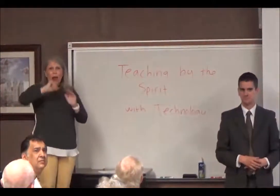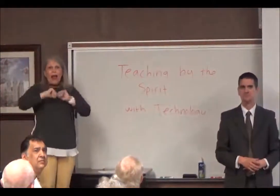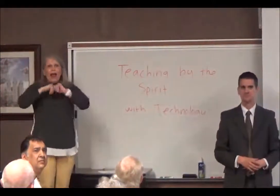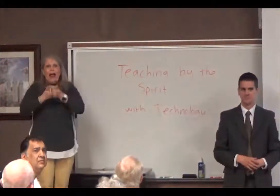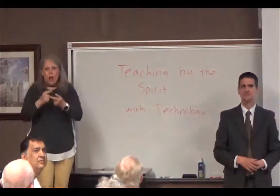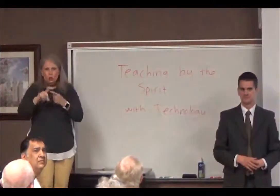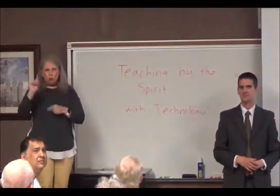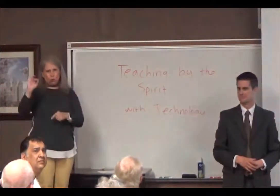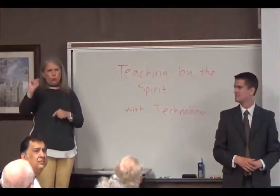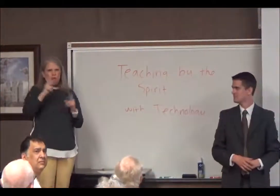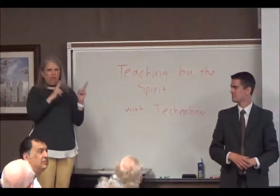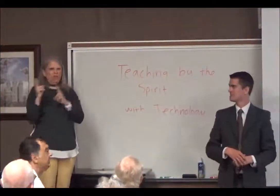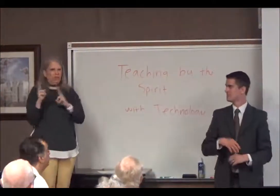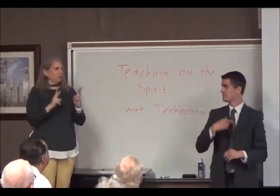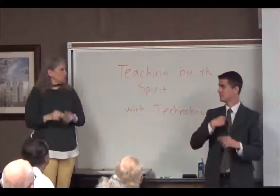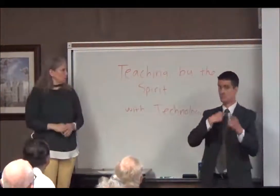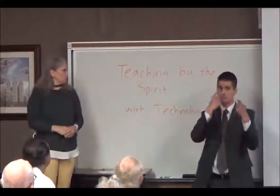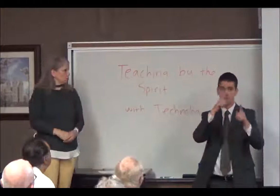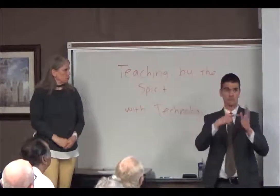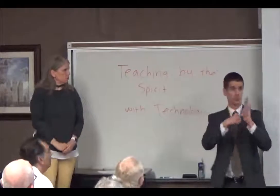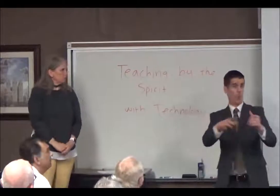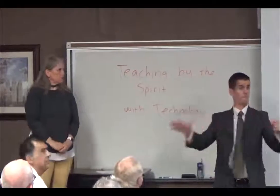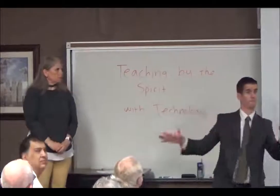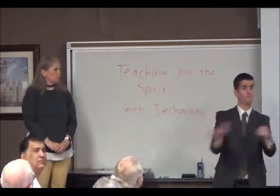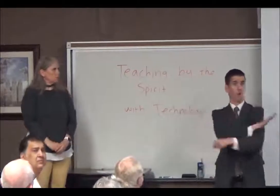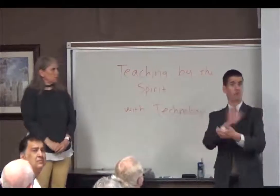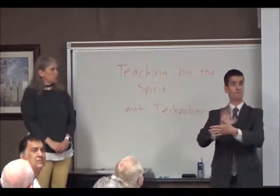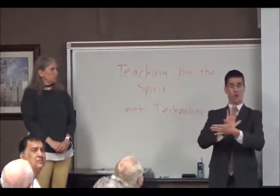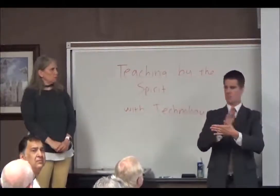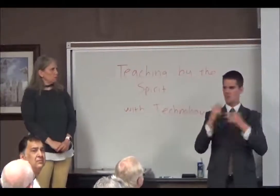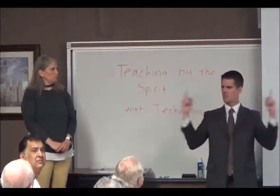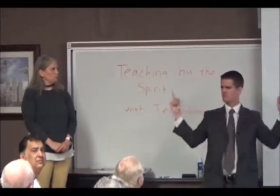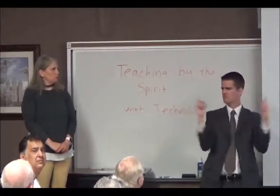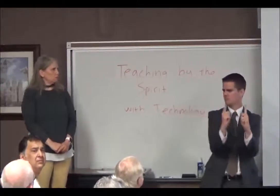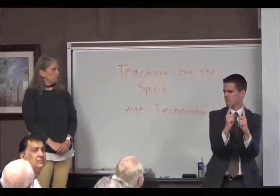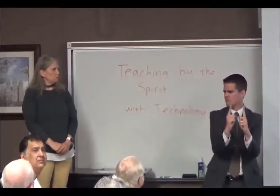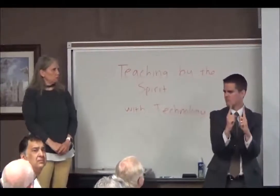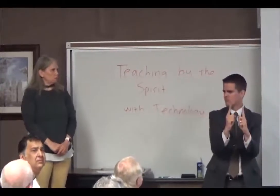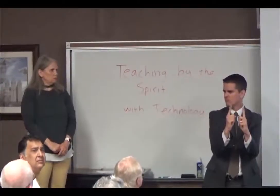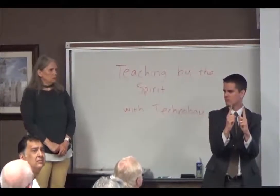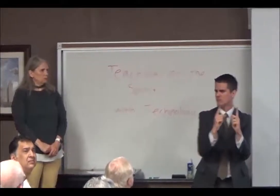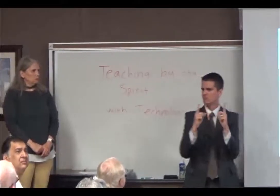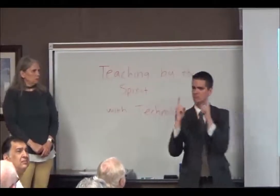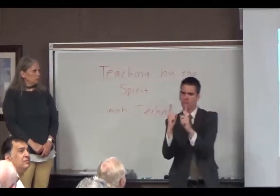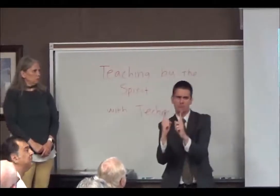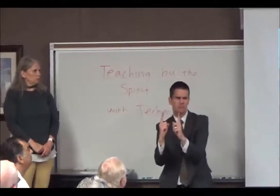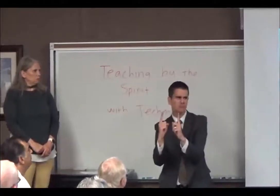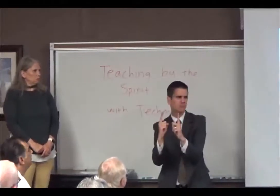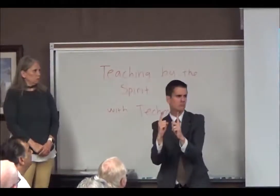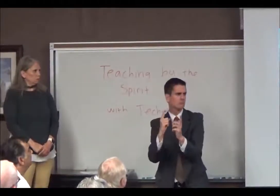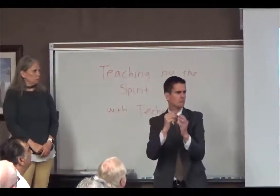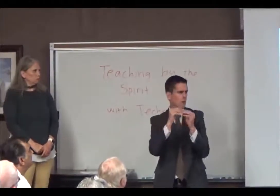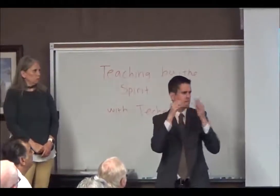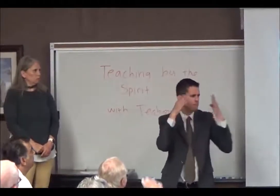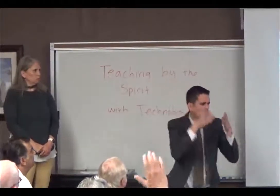that's how it's required. You have to learn something new, right? Instead of maybe showing the full video, edit it. Show just different